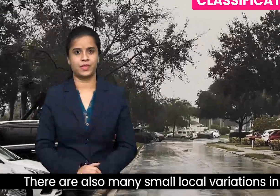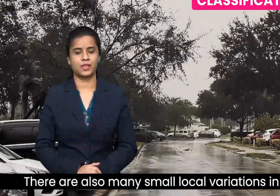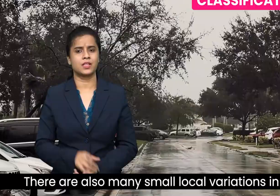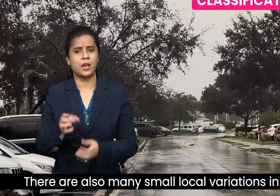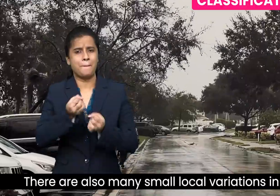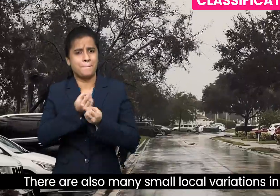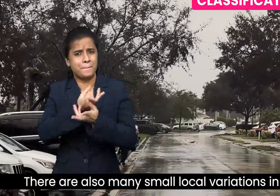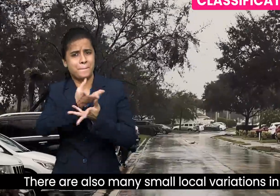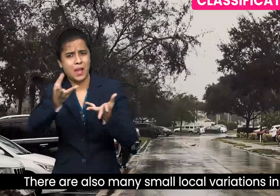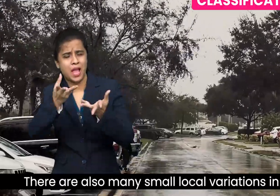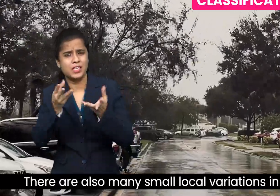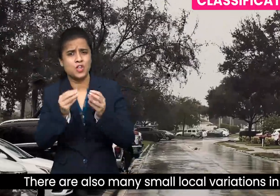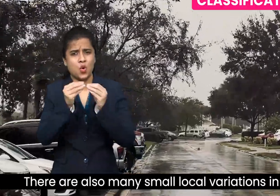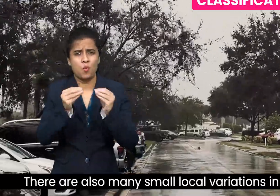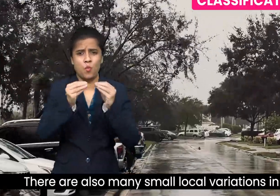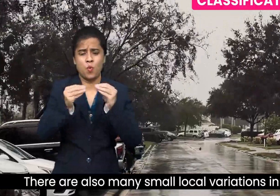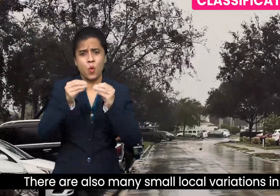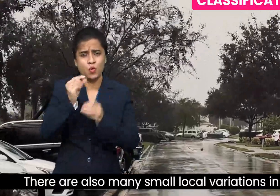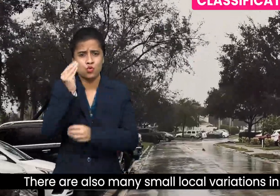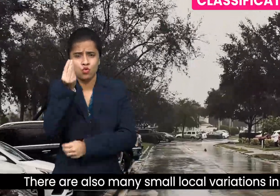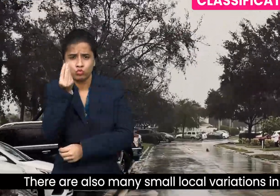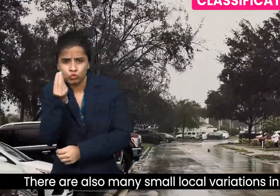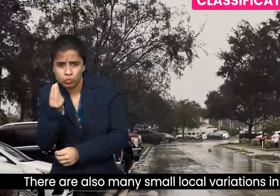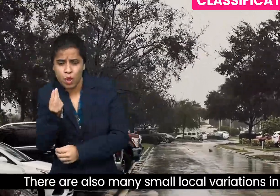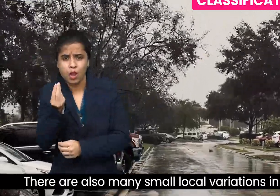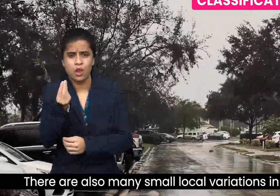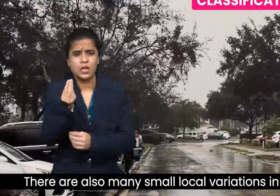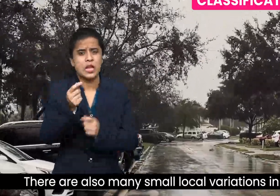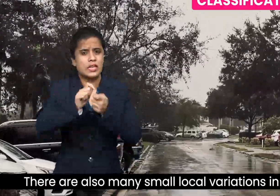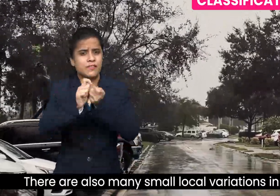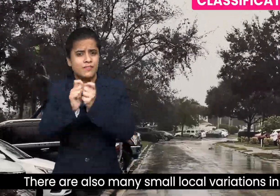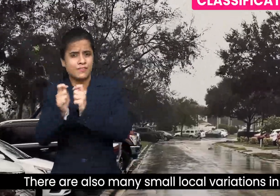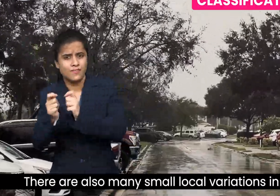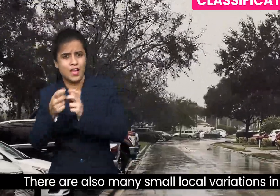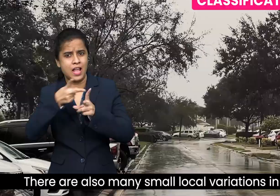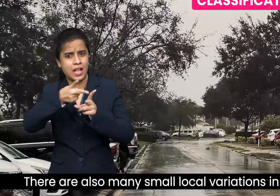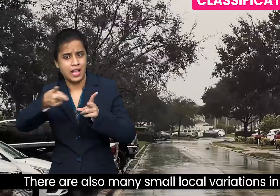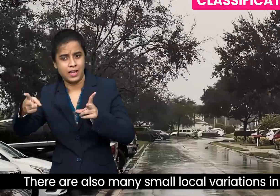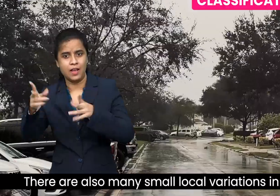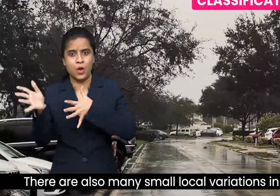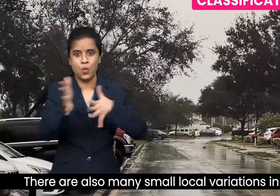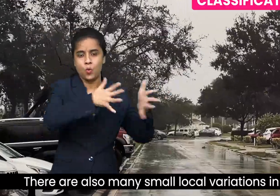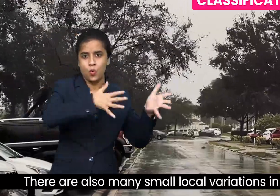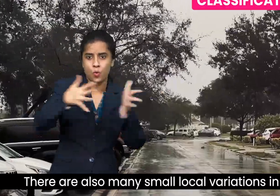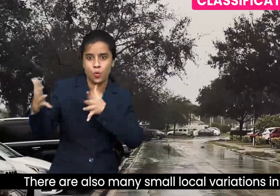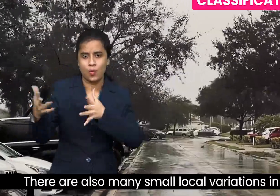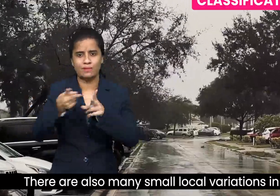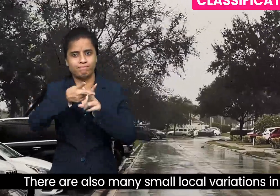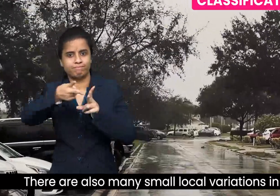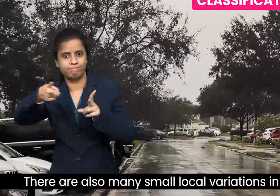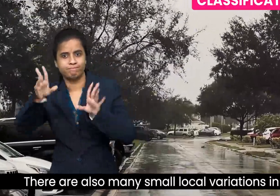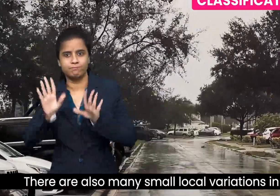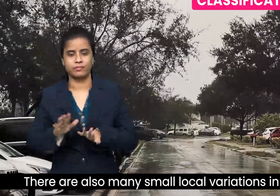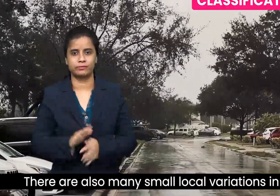There are also many small local variation in the wind patterns.